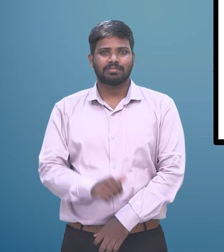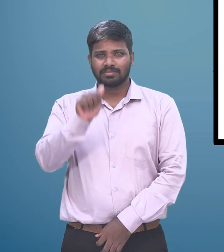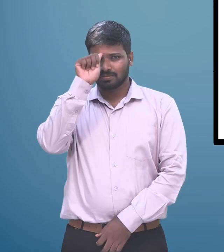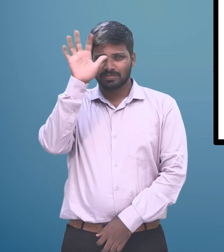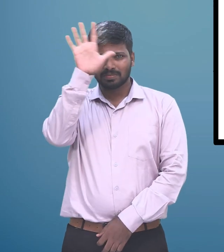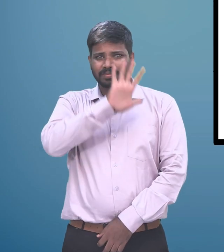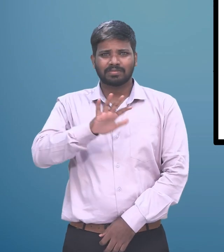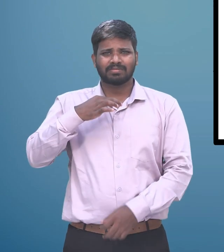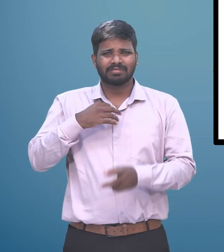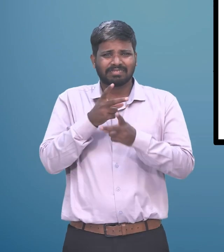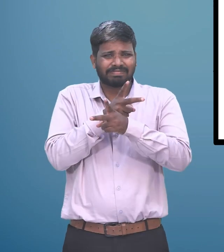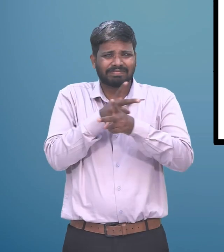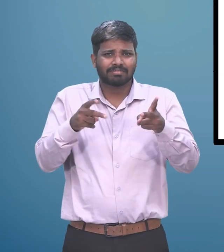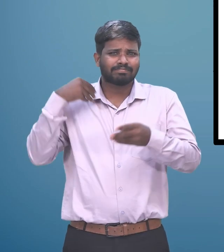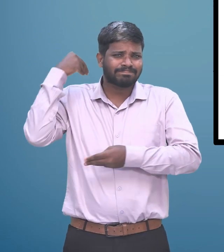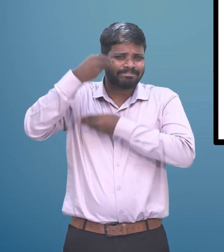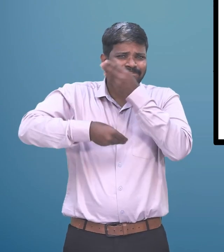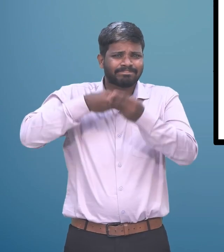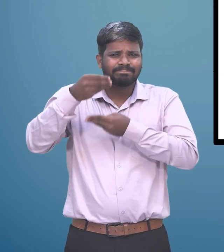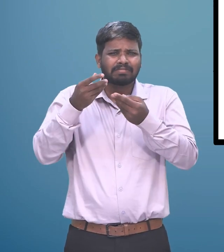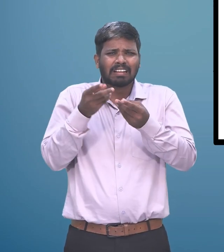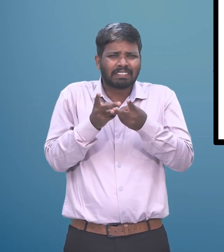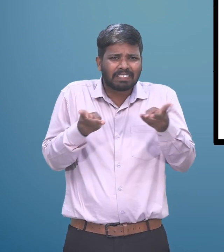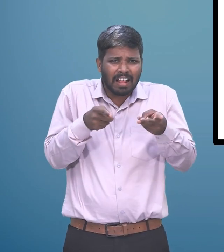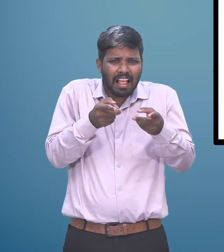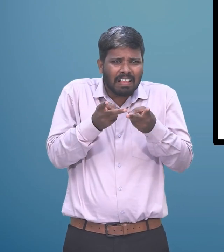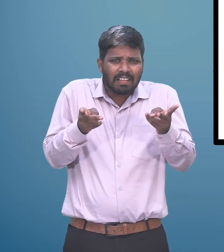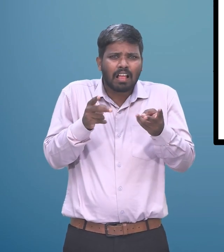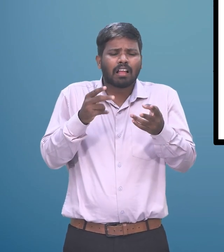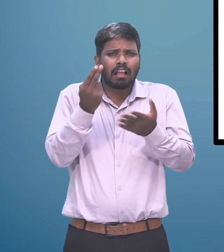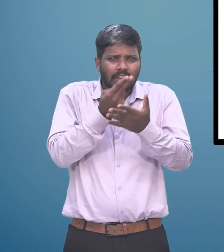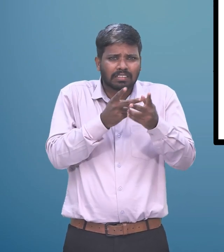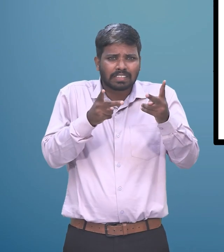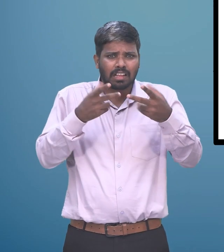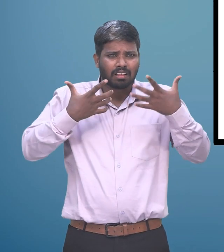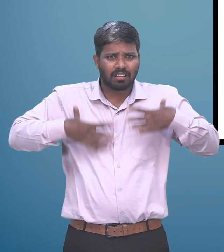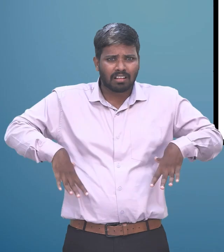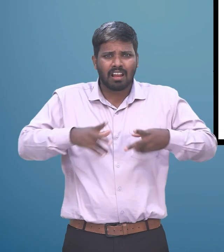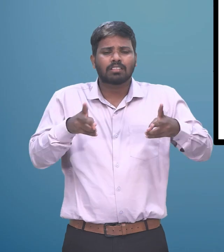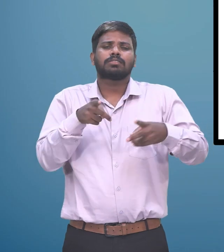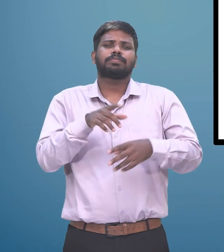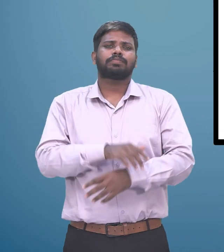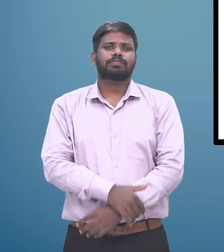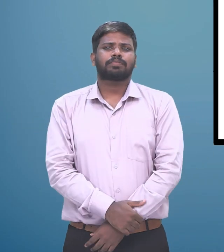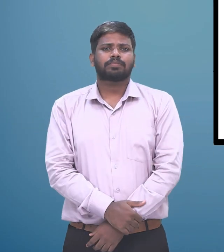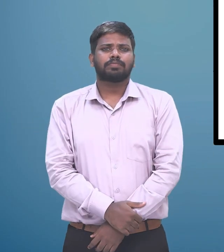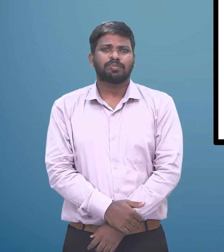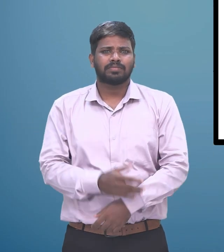Yet, we notice a commonality in some traditional Indian dresses, irrespective of the material used.